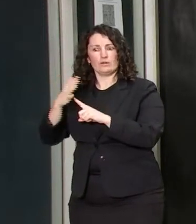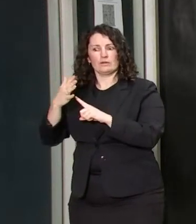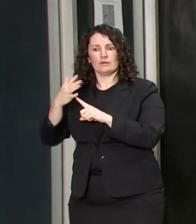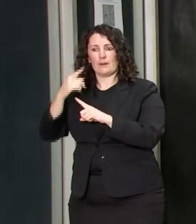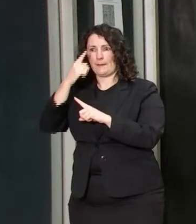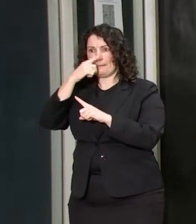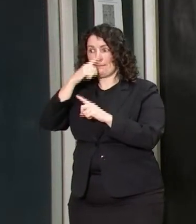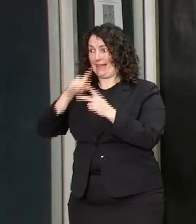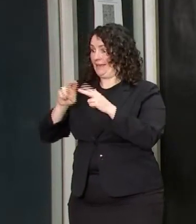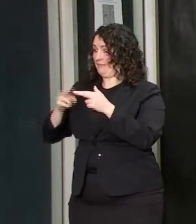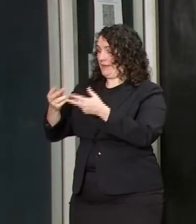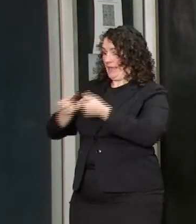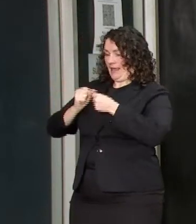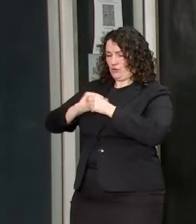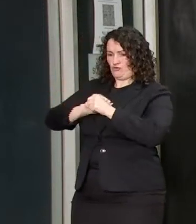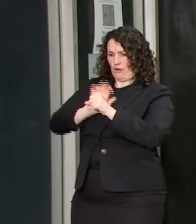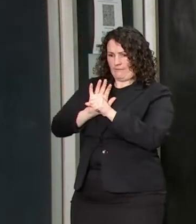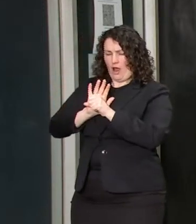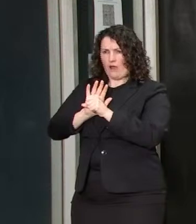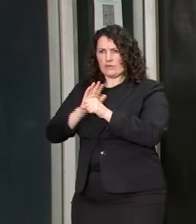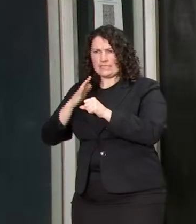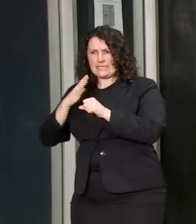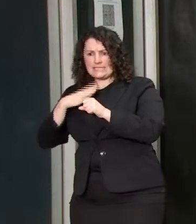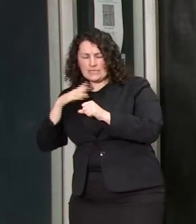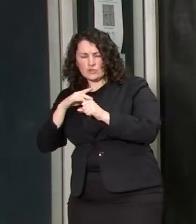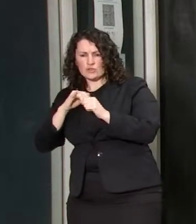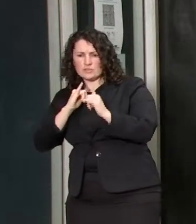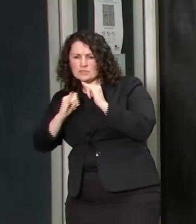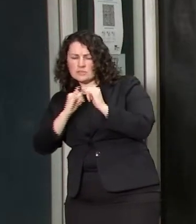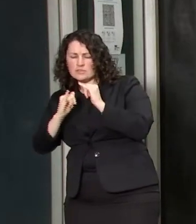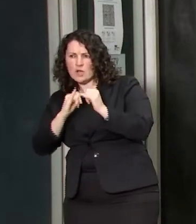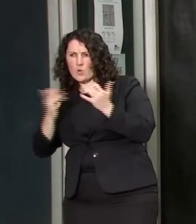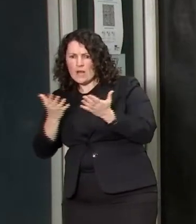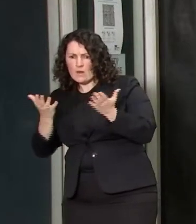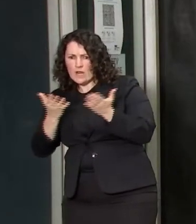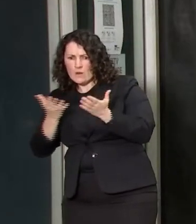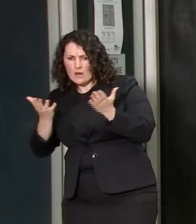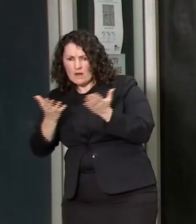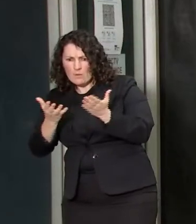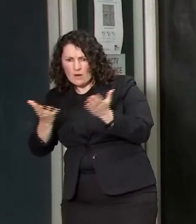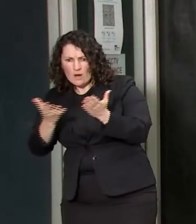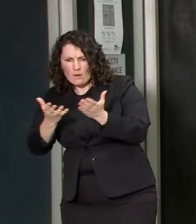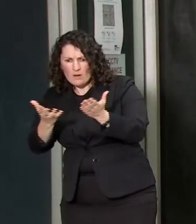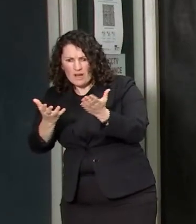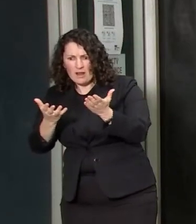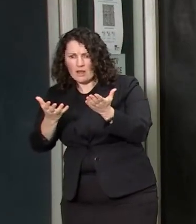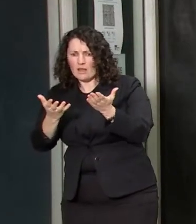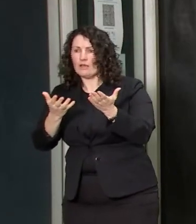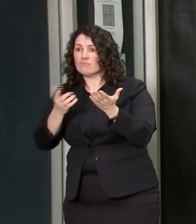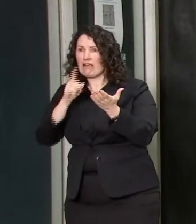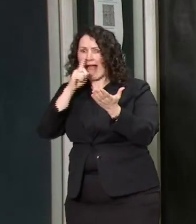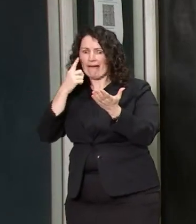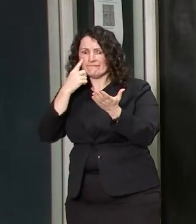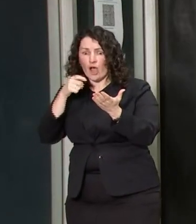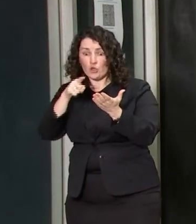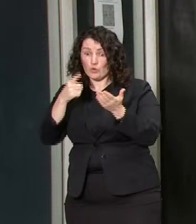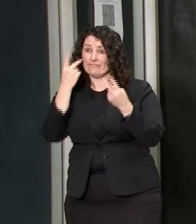for any one of those cases of unknown acquisition, we can't find that it's been transmitted in the indoor places that